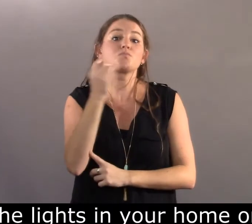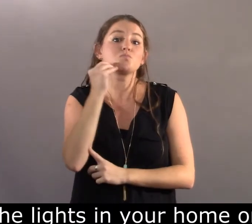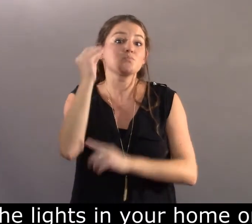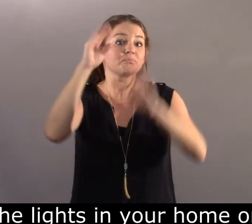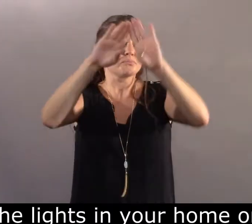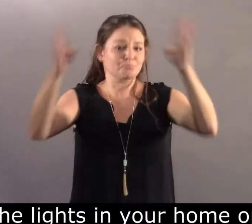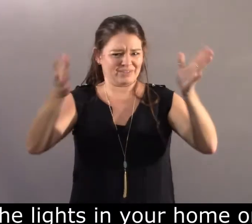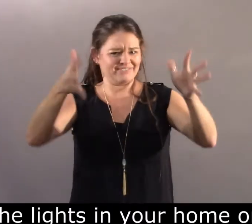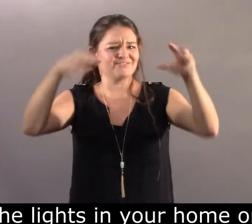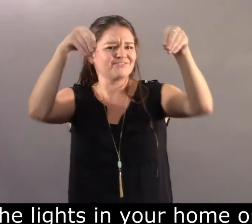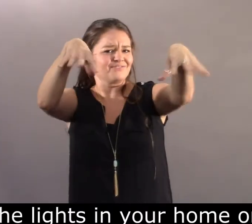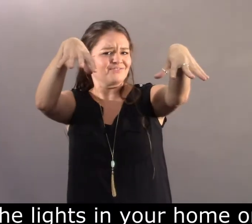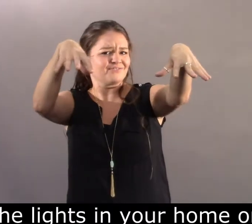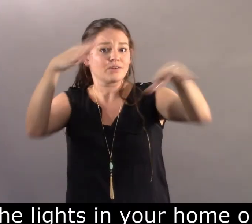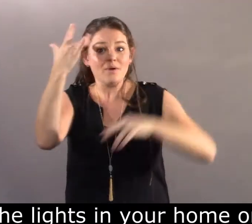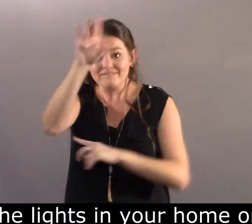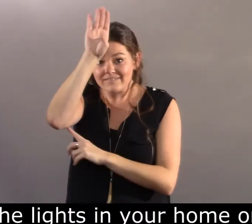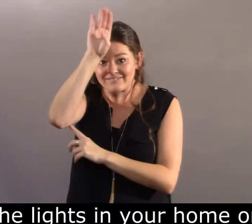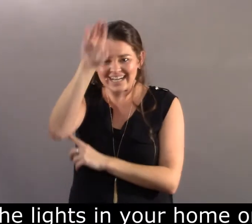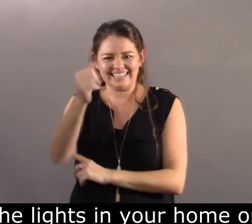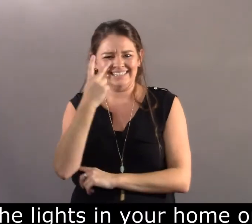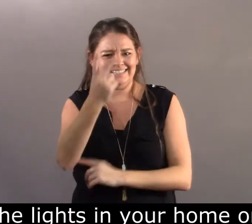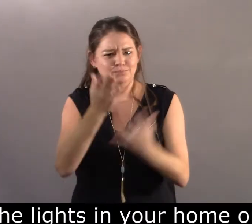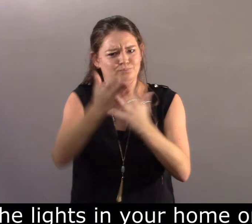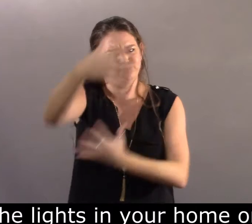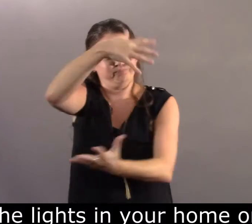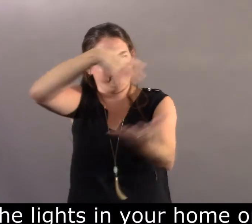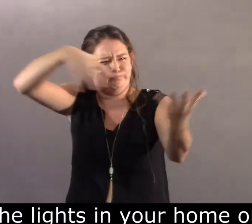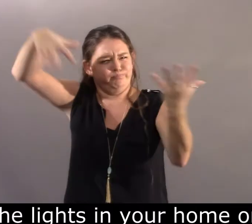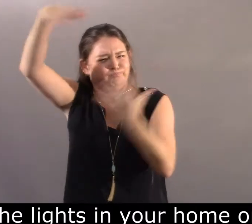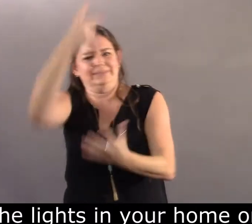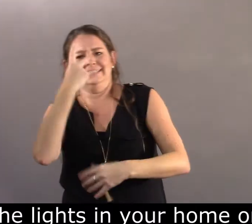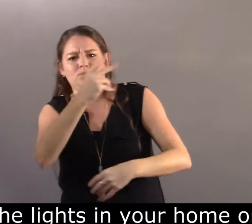Leave the lights in your home on so firefighters can see it through dense smoke.